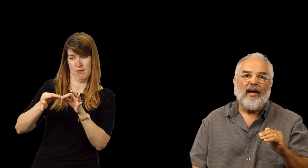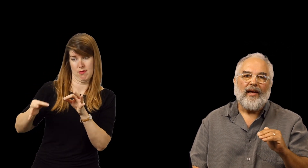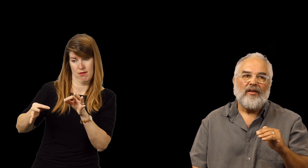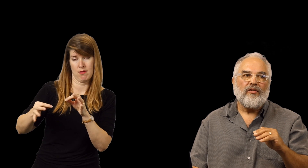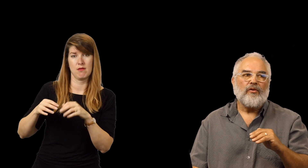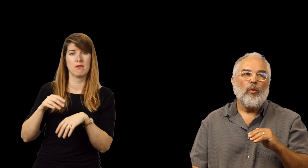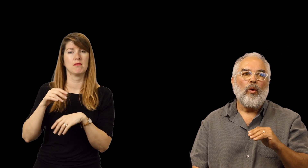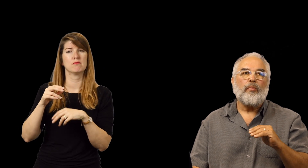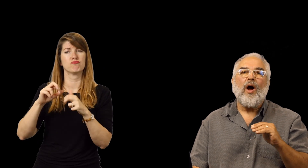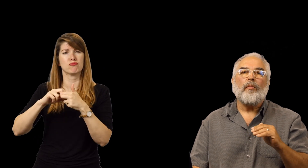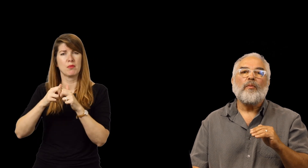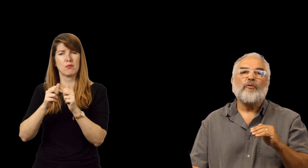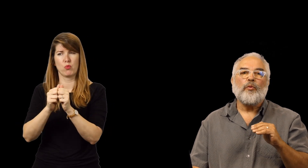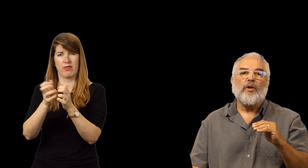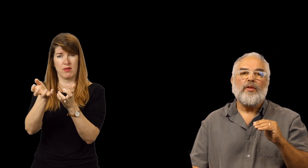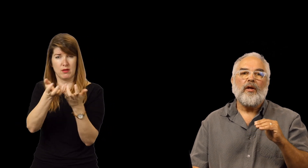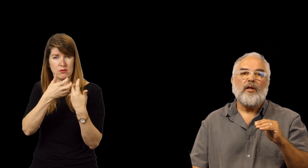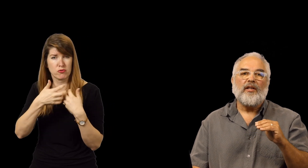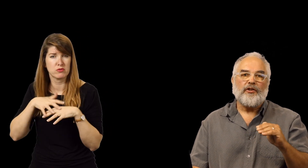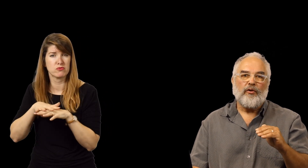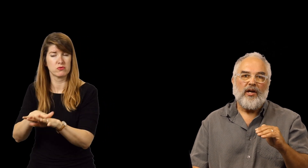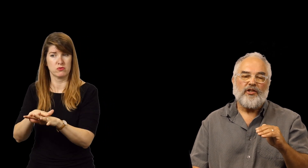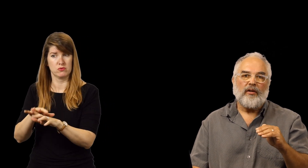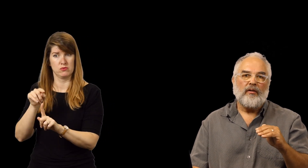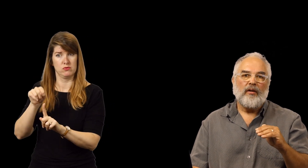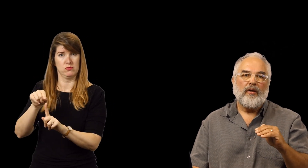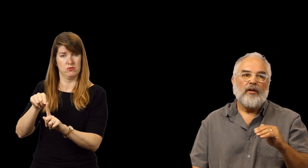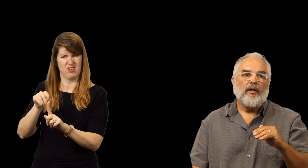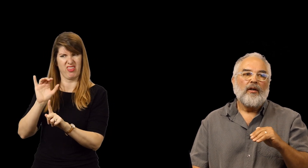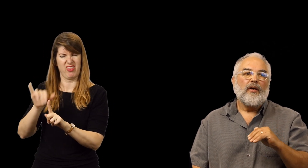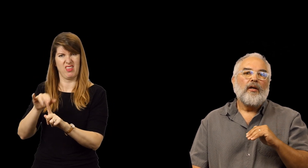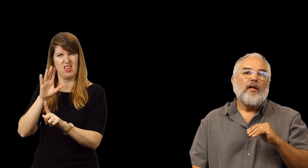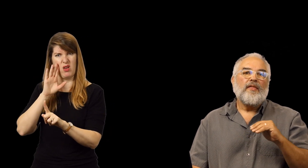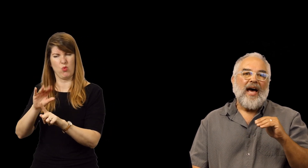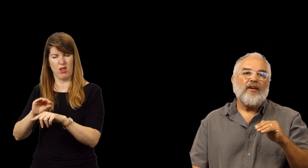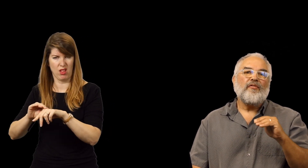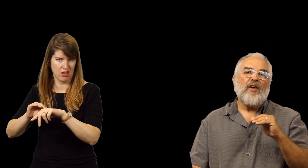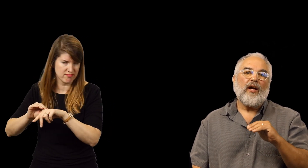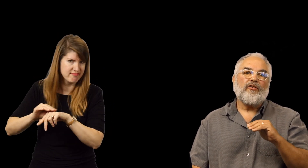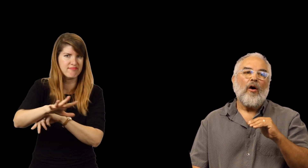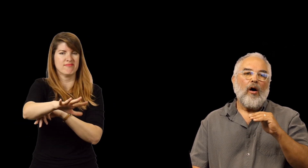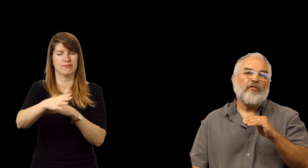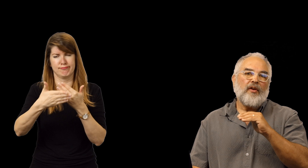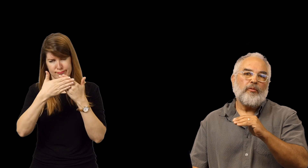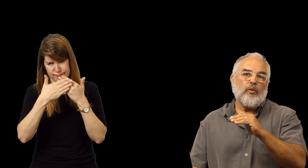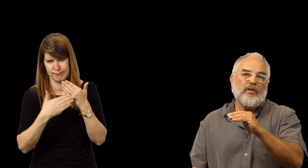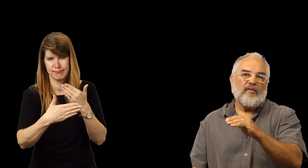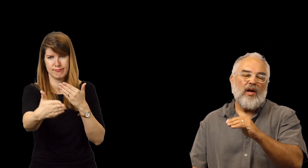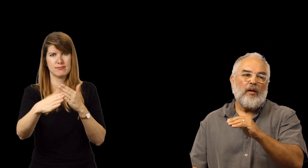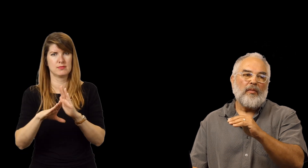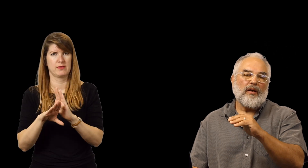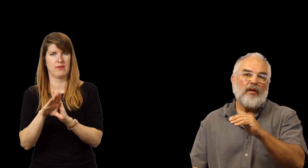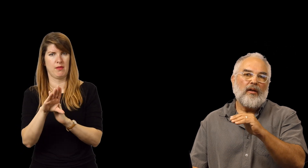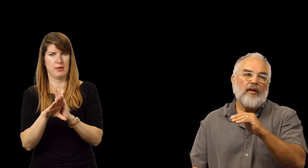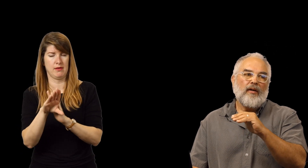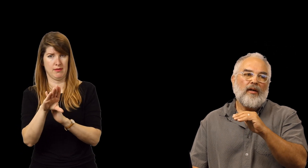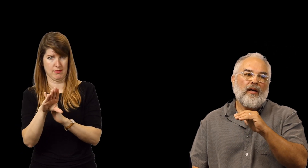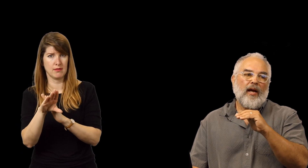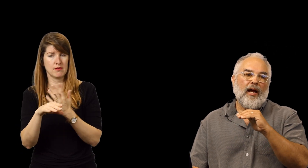brain delays or problems with integration, that affects all subsequent